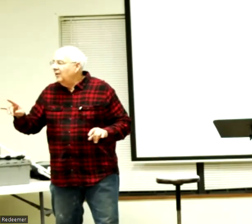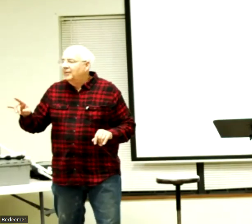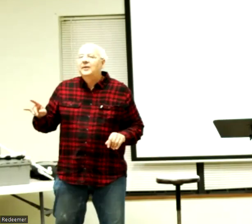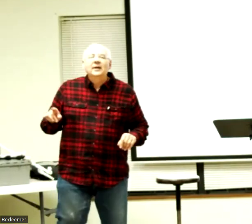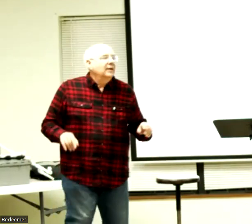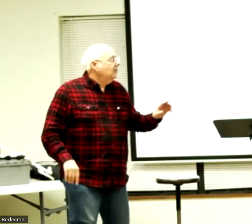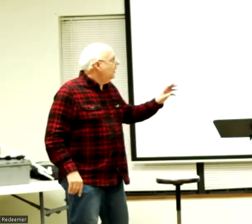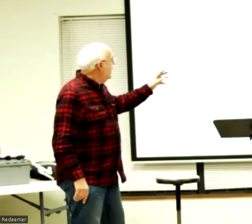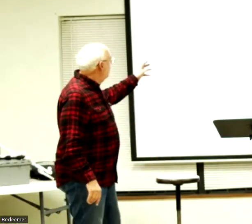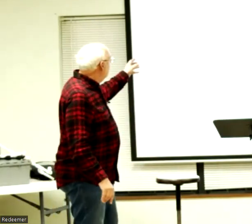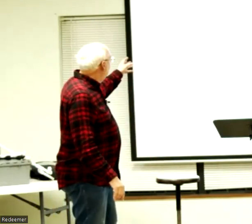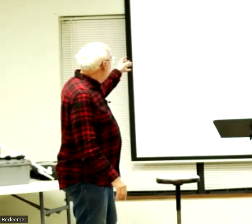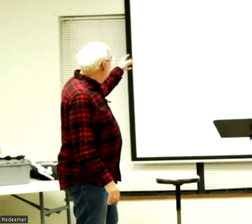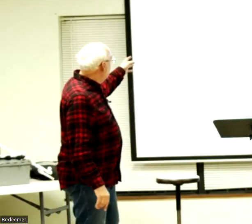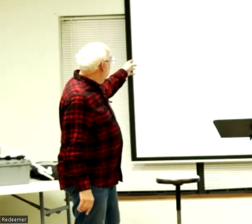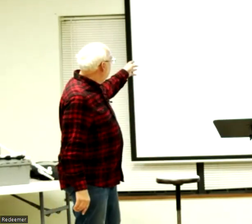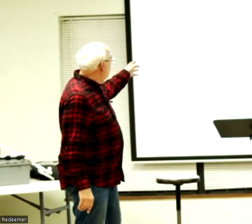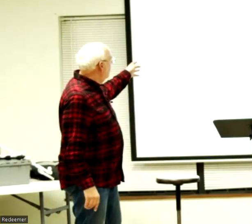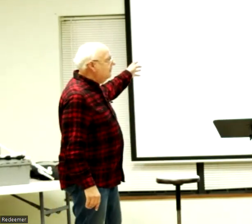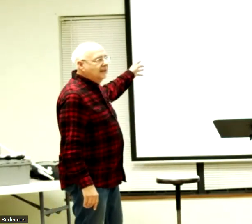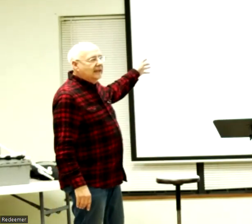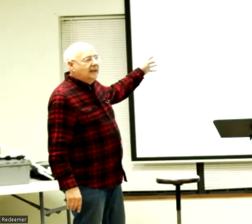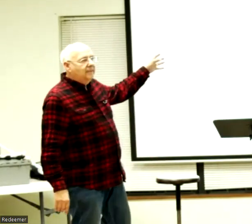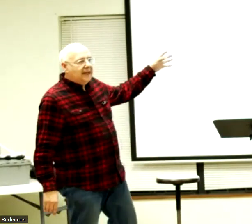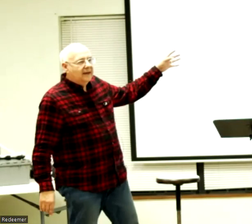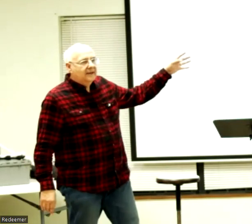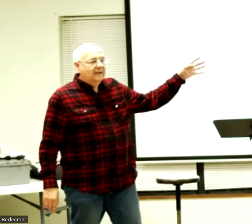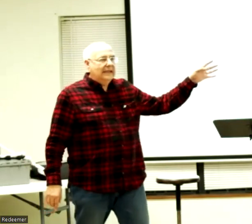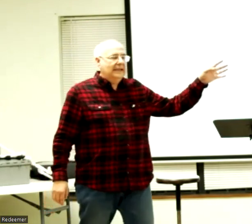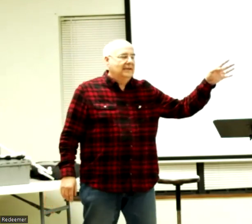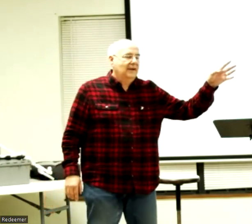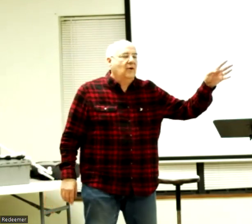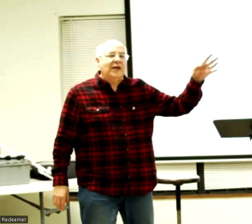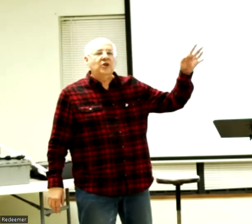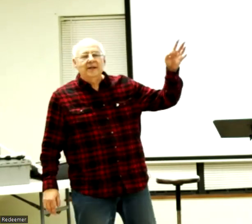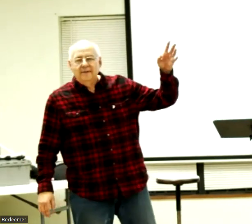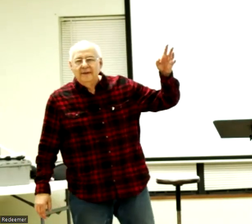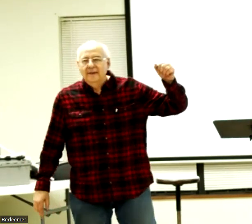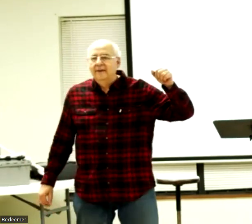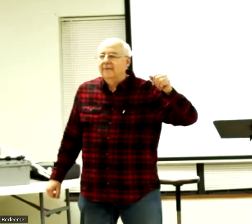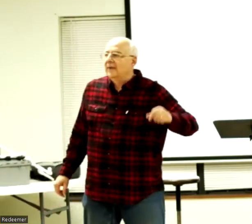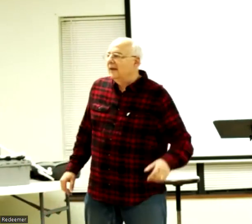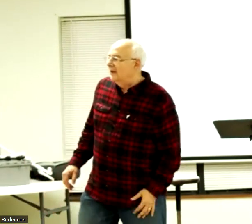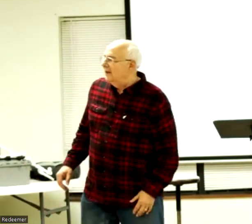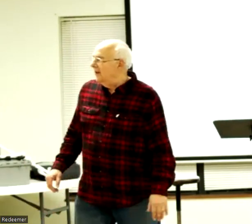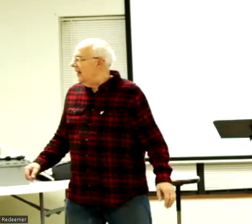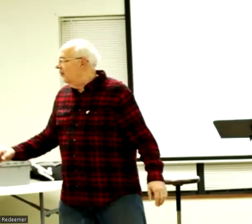So go ahead and, you can take a look here, pick out a question. And the